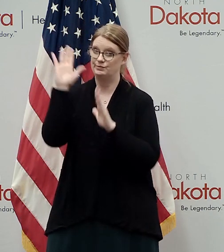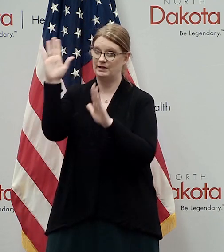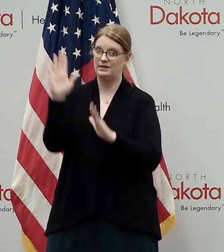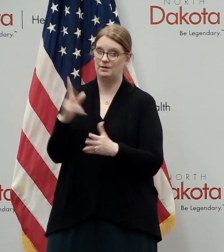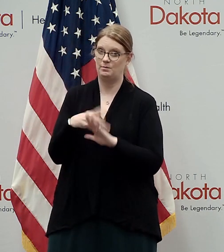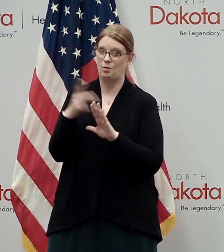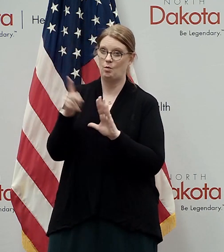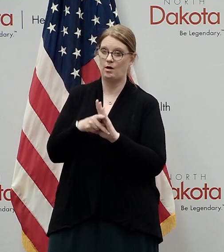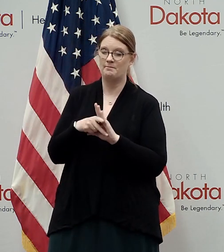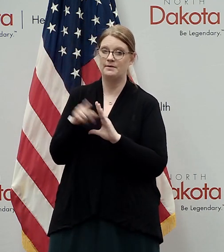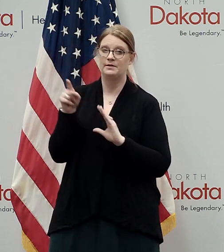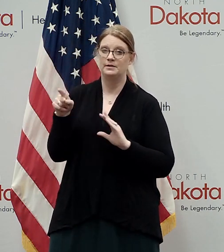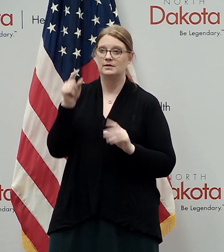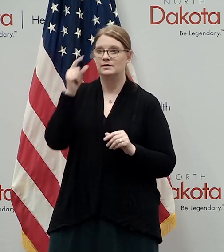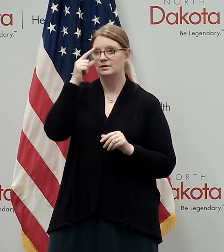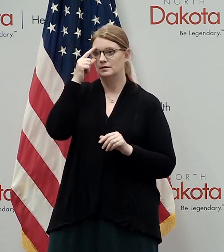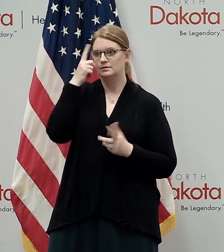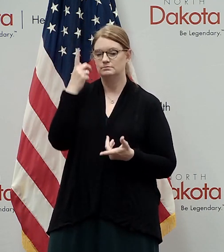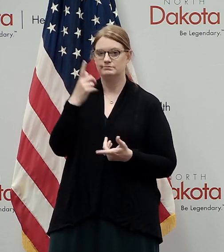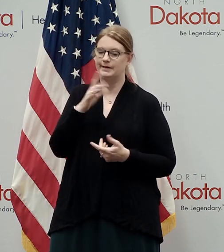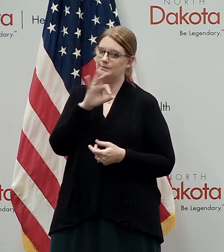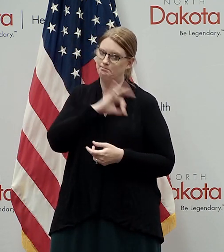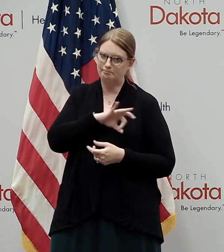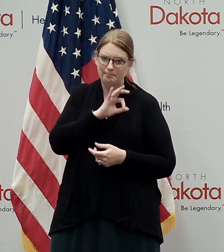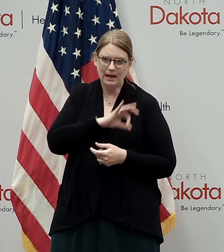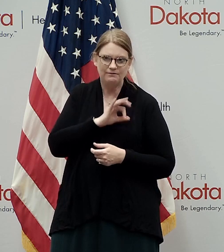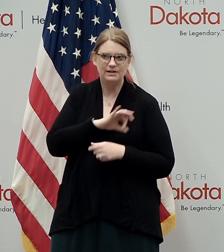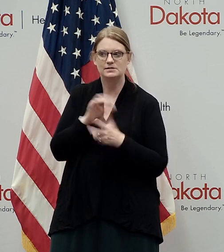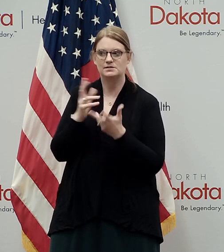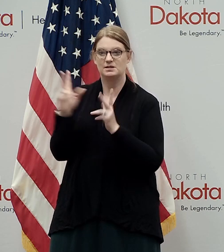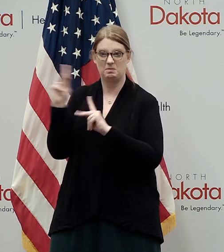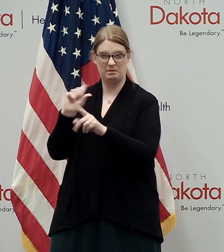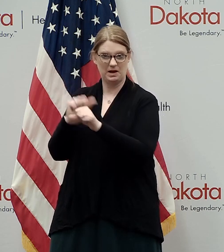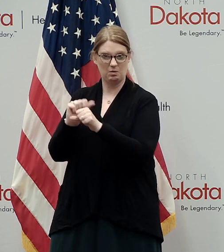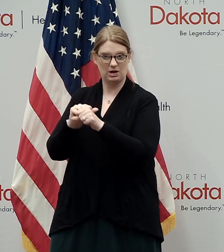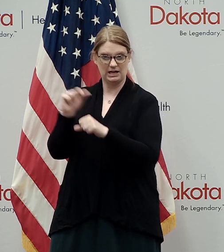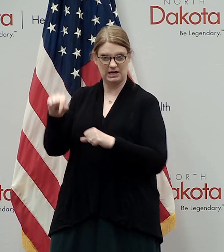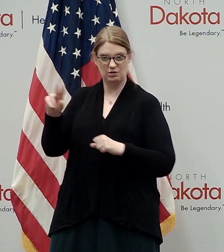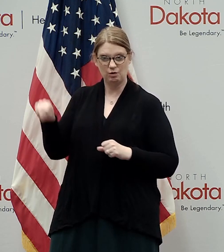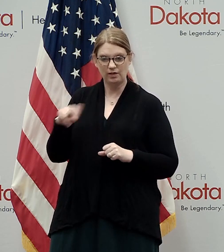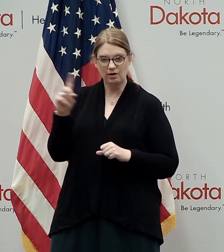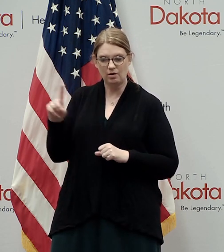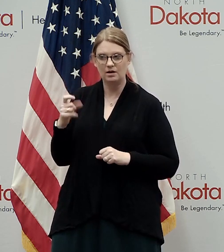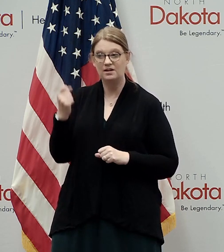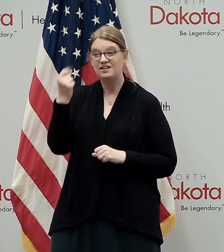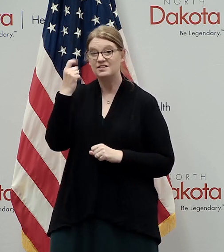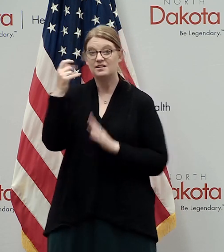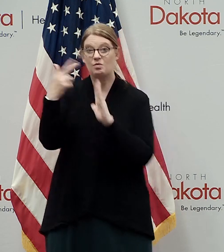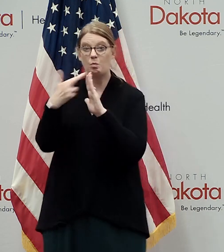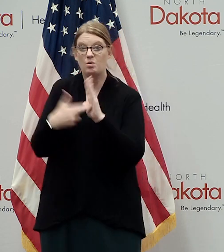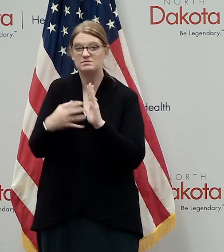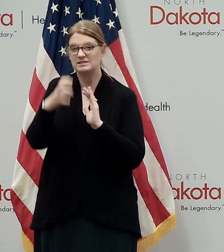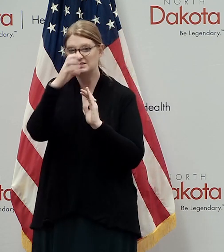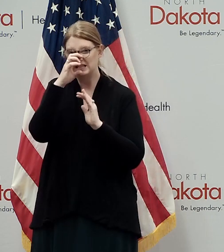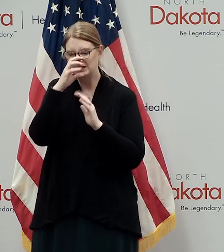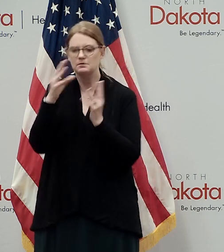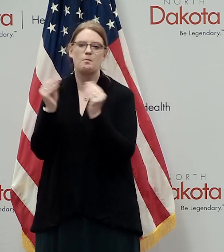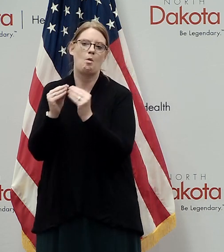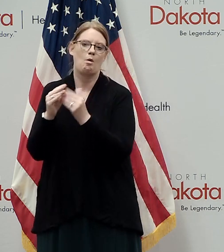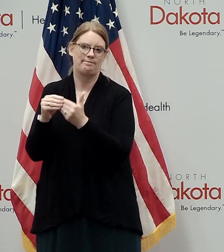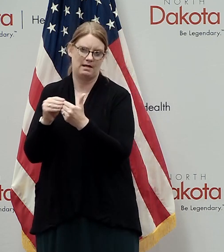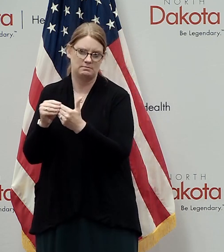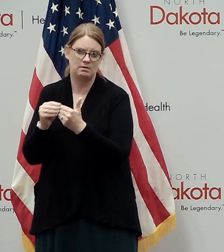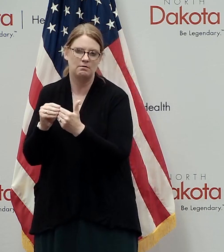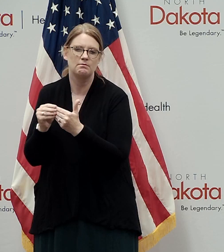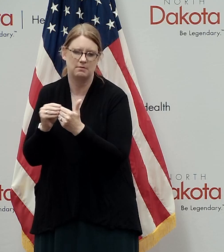for businesses that positively benefits the workforce of North Dakota, and the added flexibility that was created by it makes it even easier